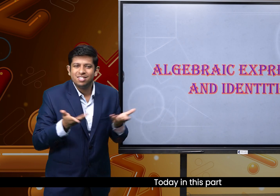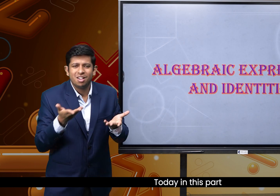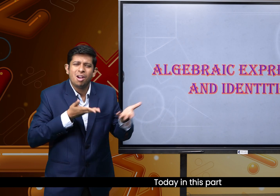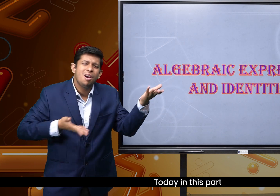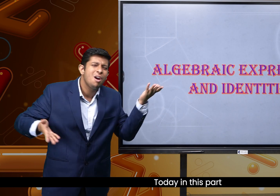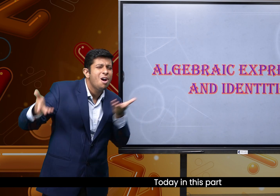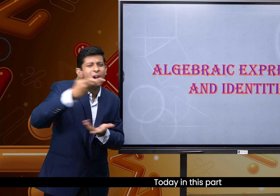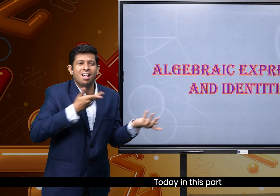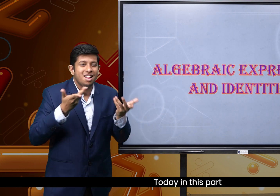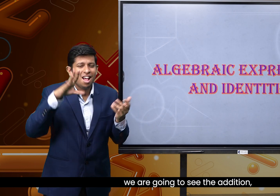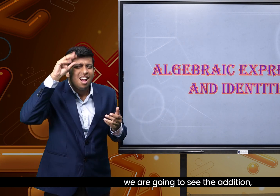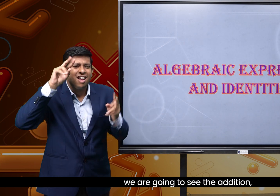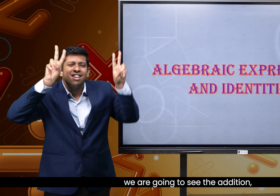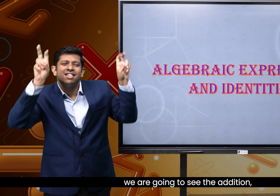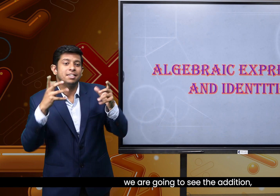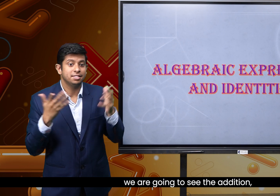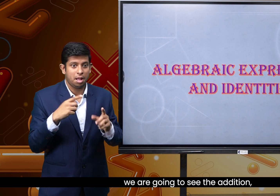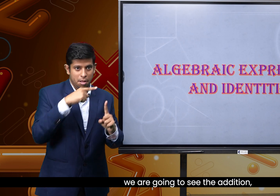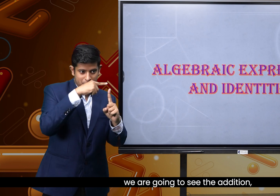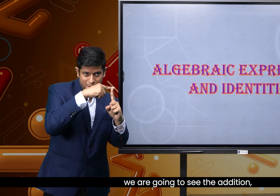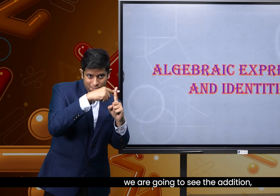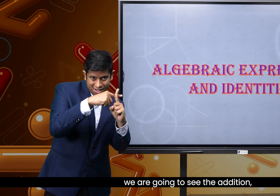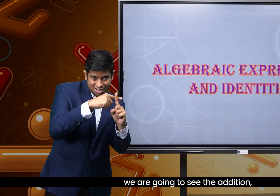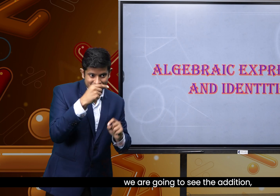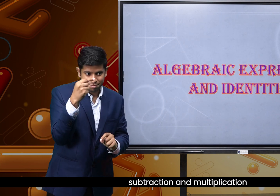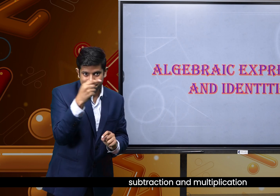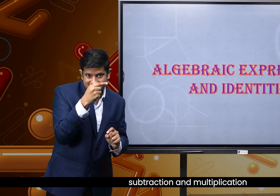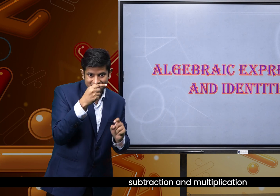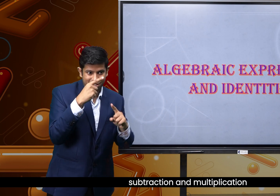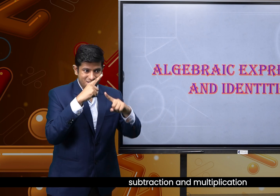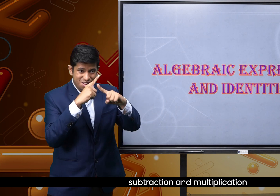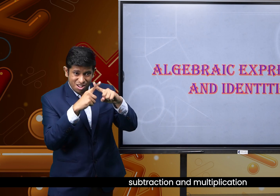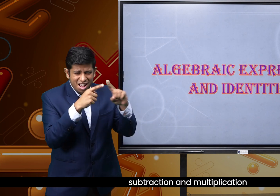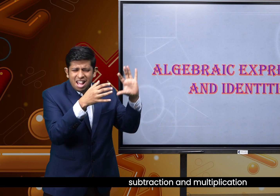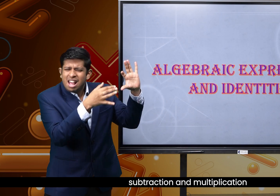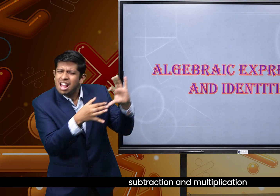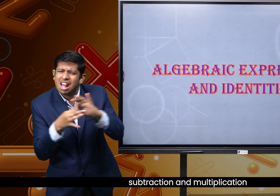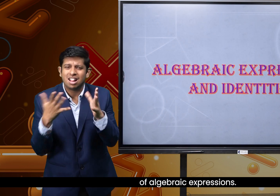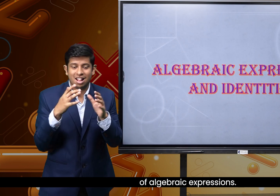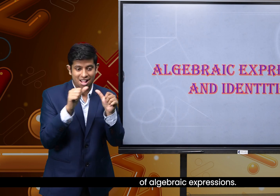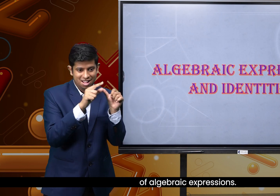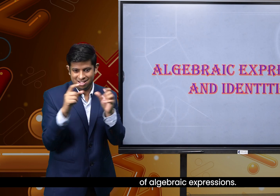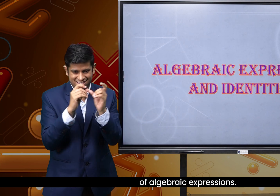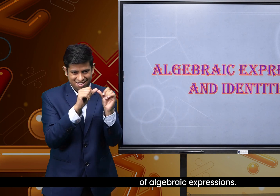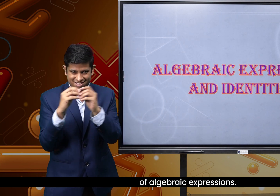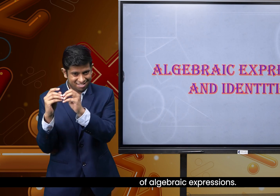Today, in this part, we are going to see the addition, subtraction and multiplication of algebraic expressions.